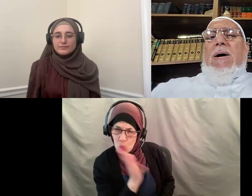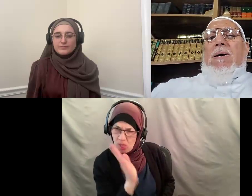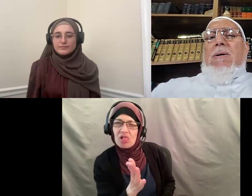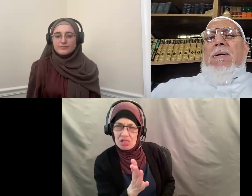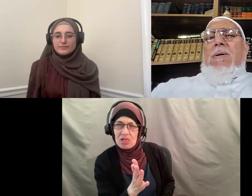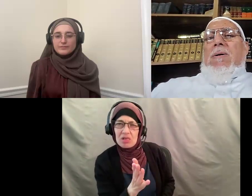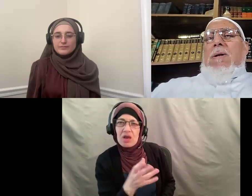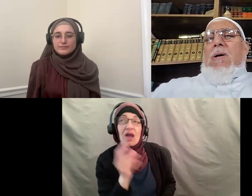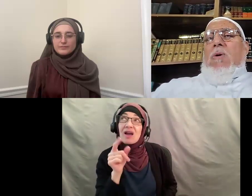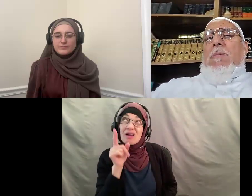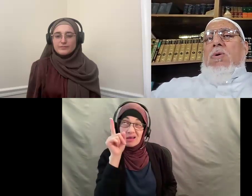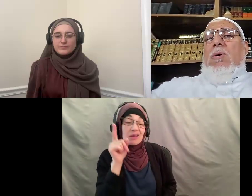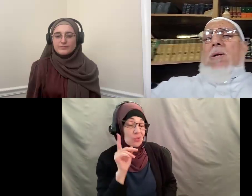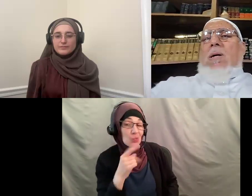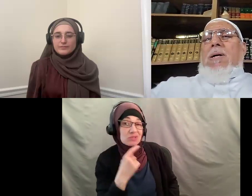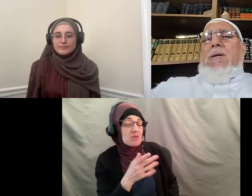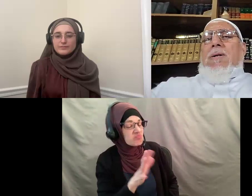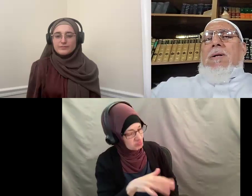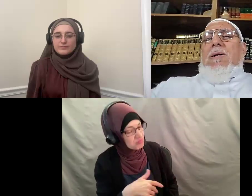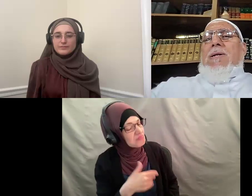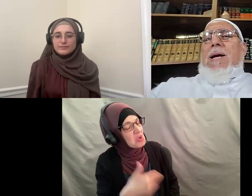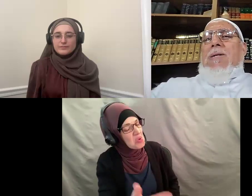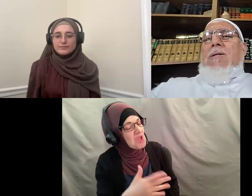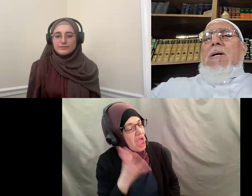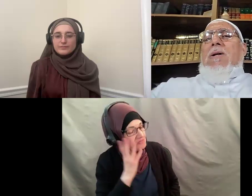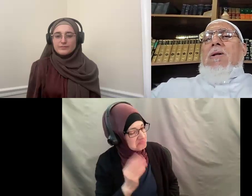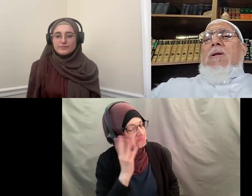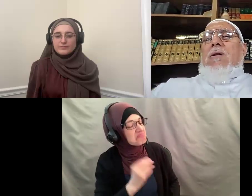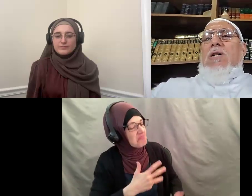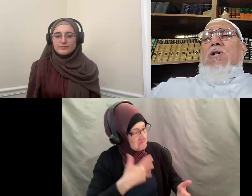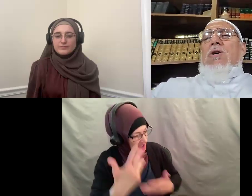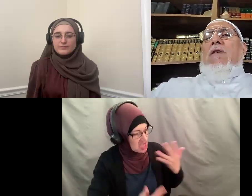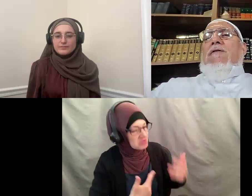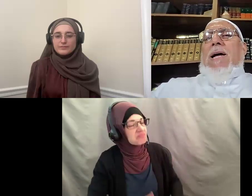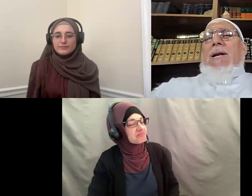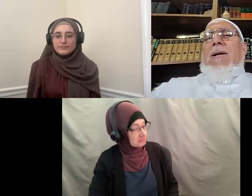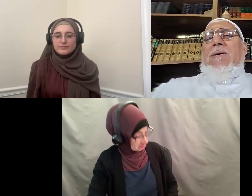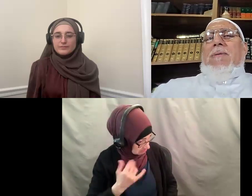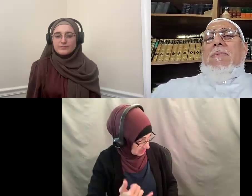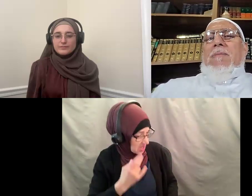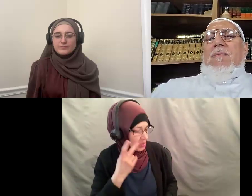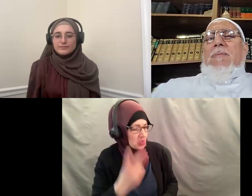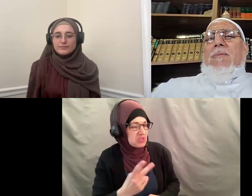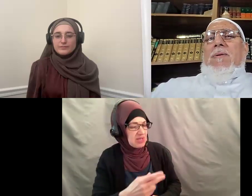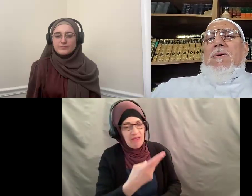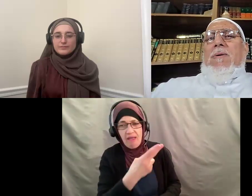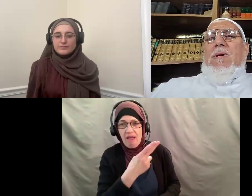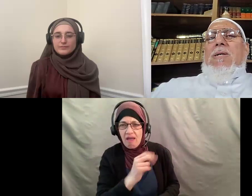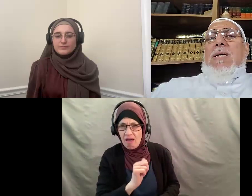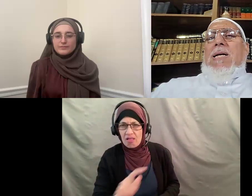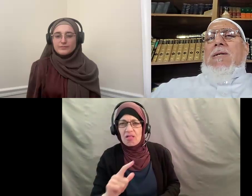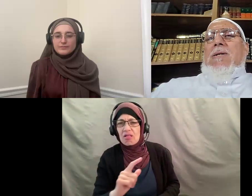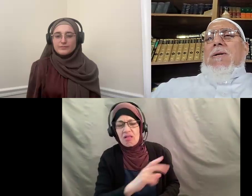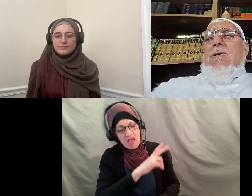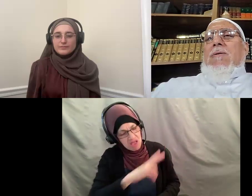blazing fire. They will be told, taste the touch of hell.